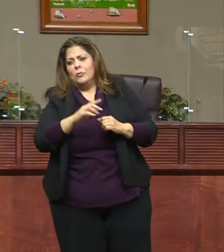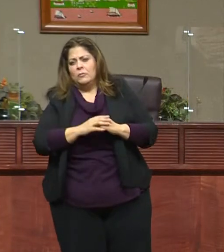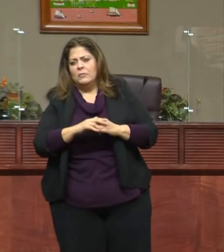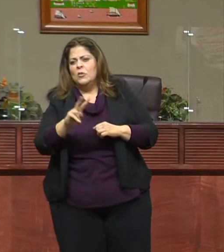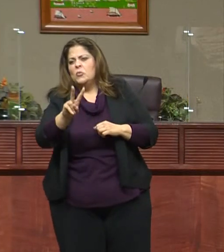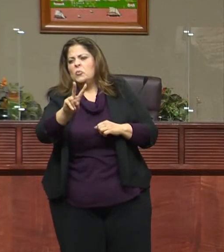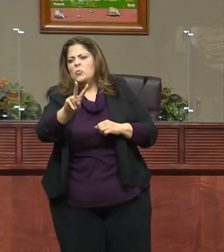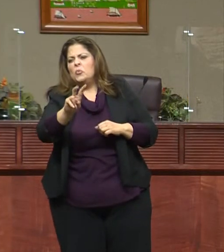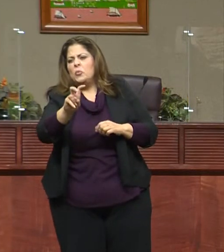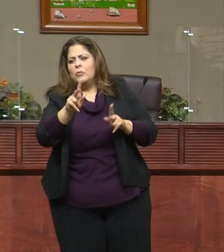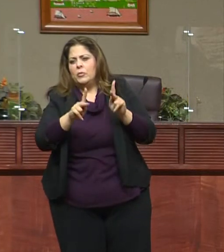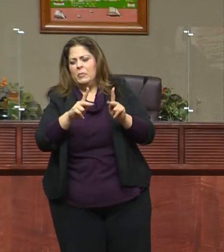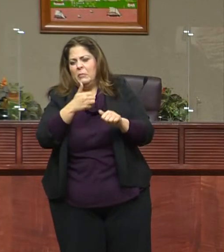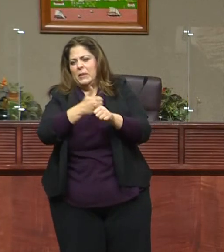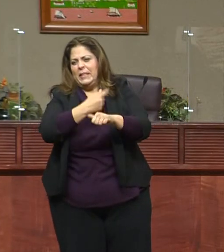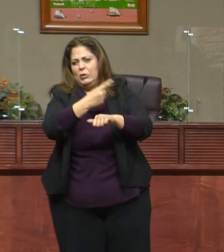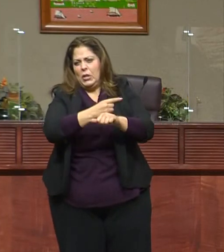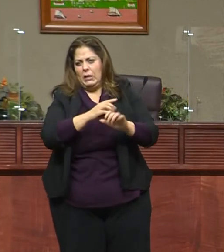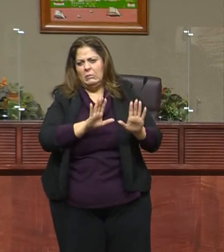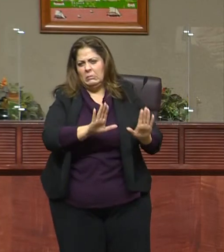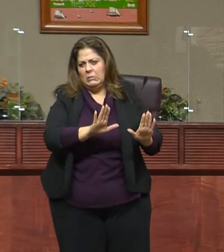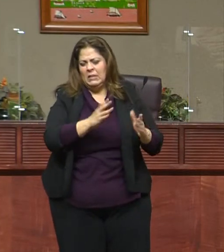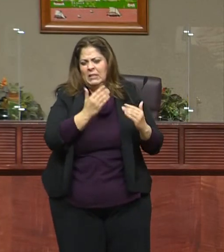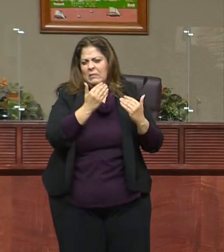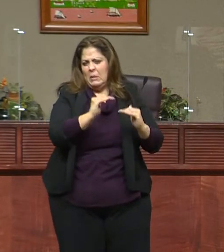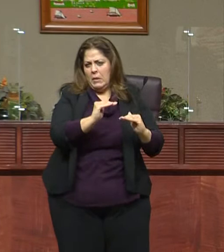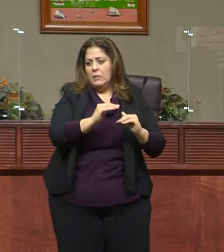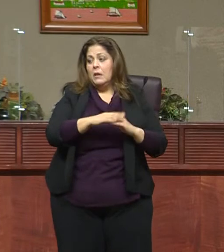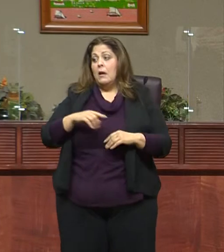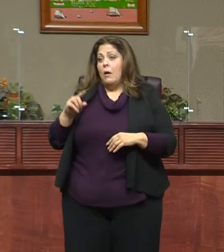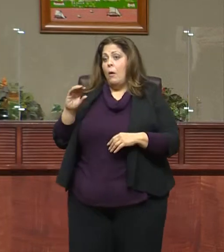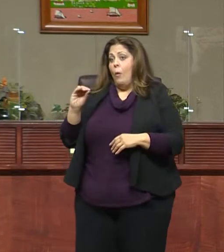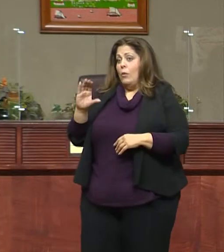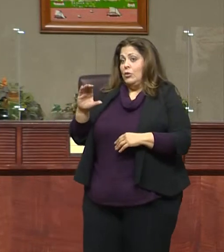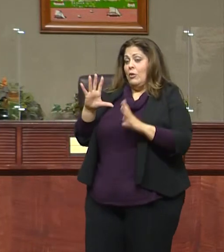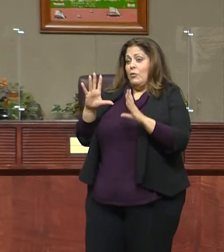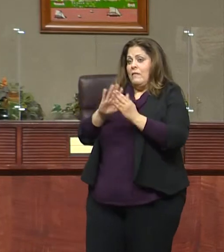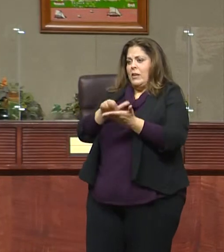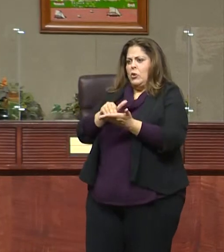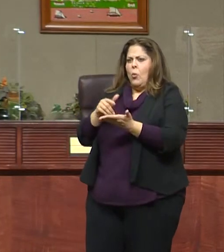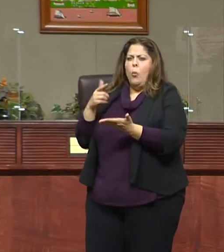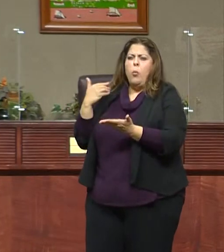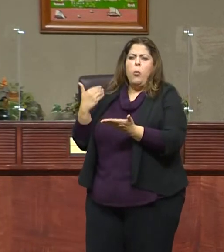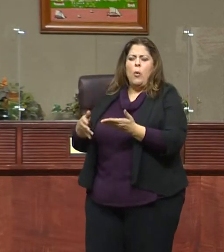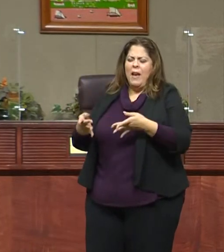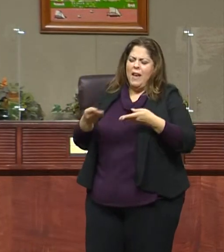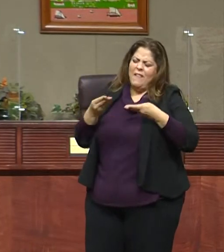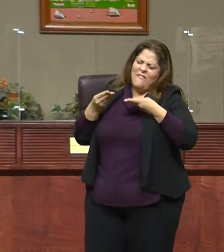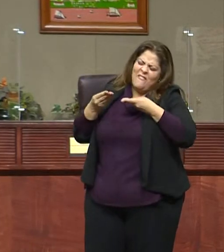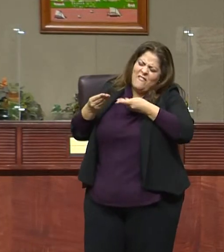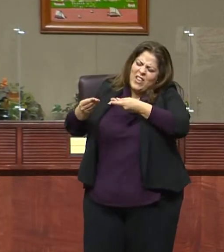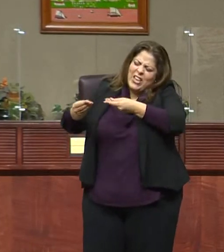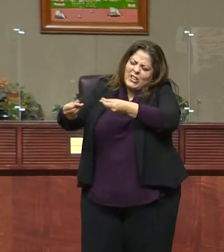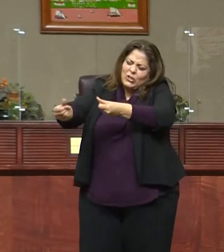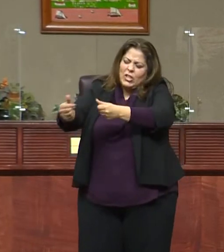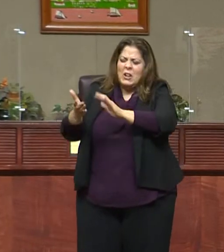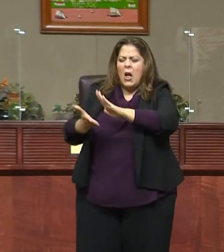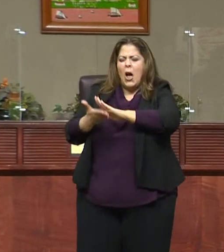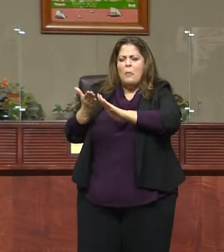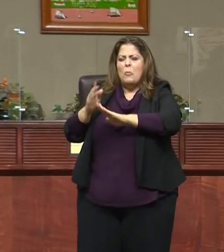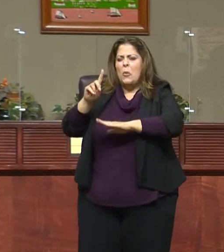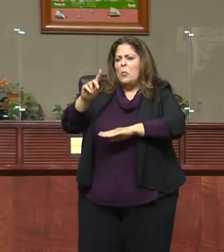But the convention center is a very, very efficient operation. Now that we are nearing nearly 100 days of operating